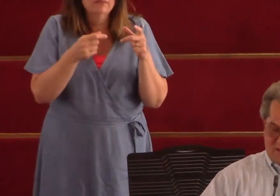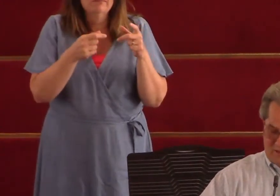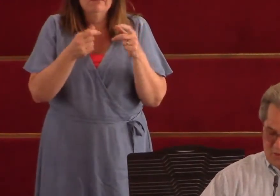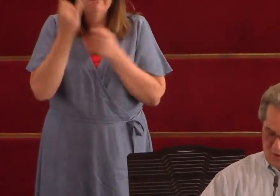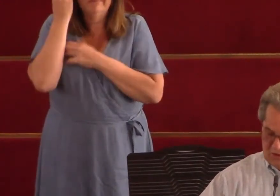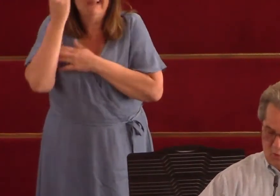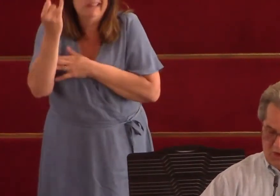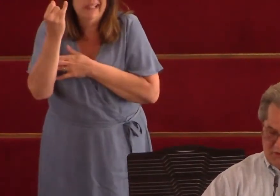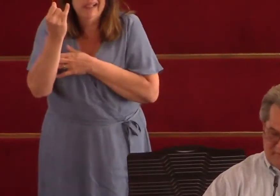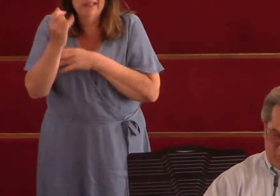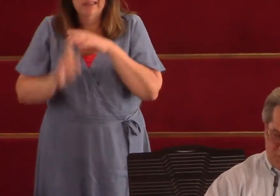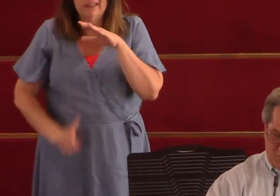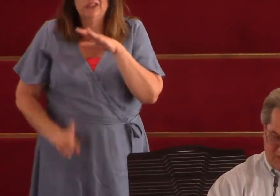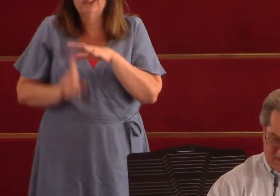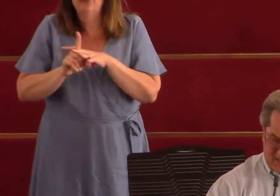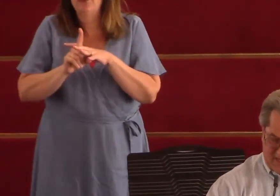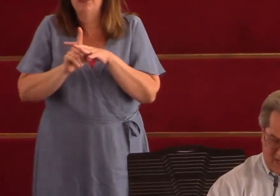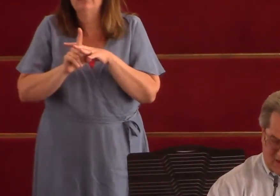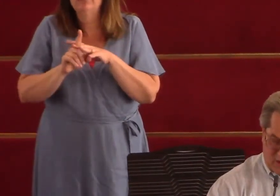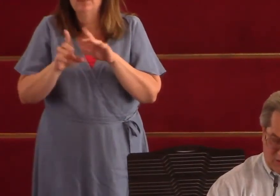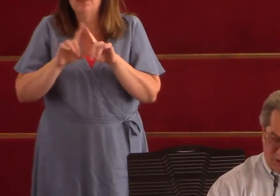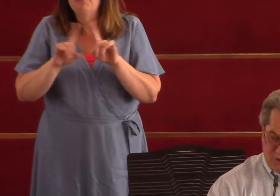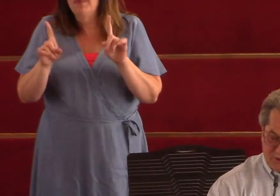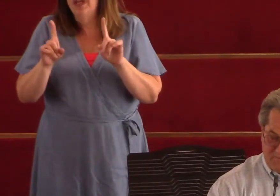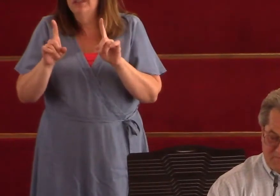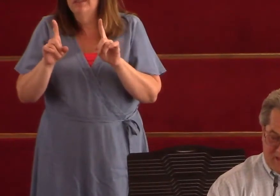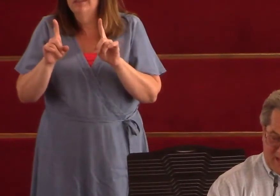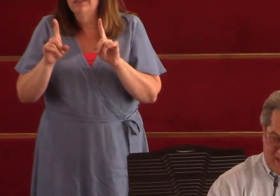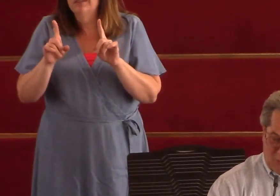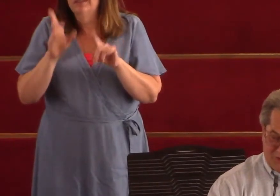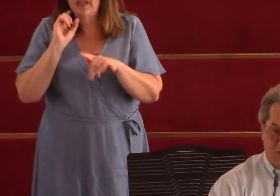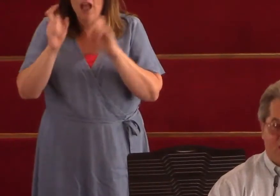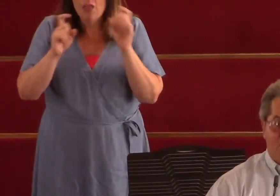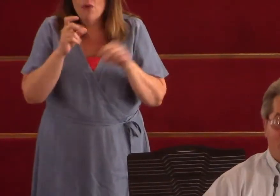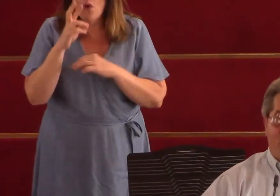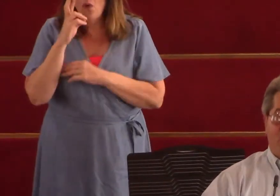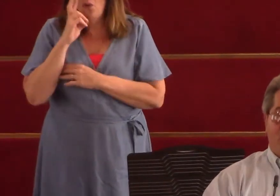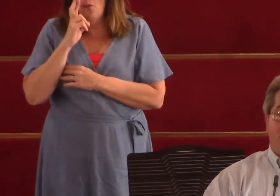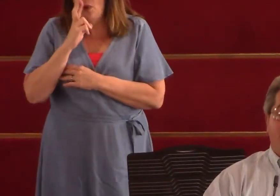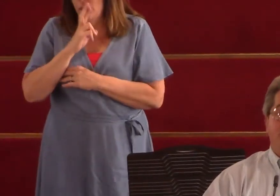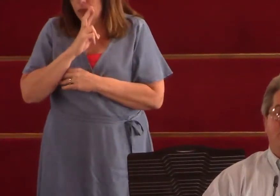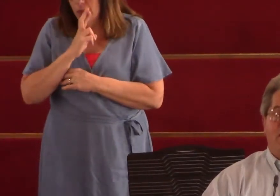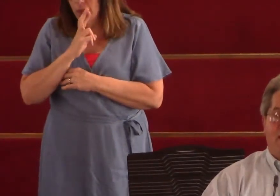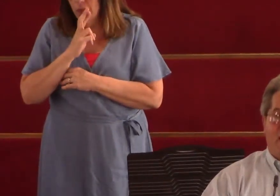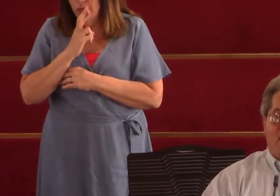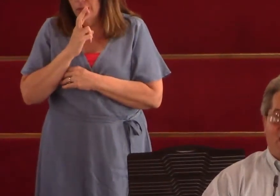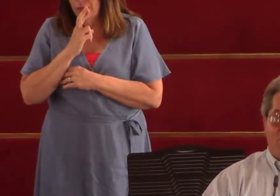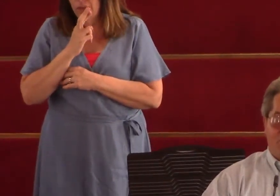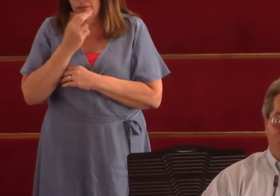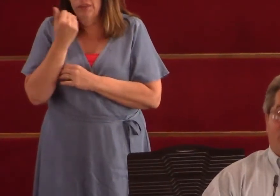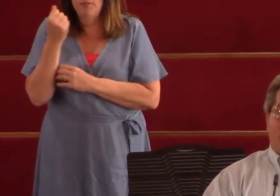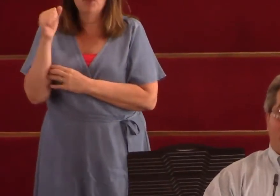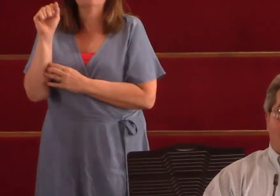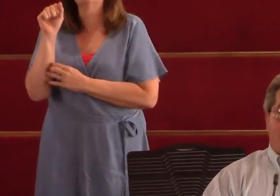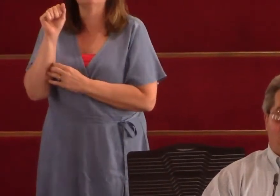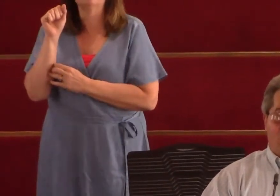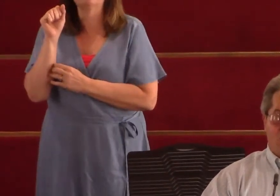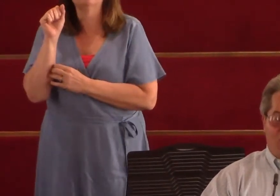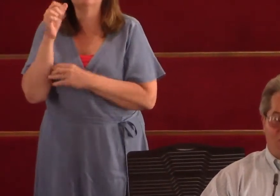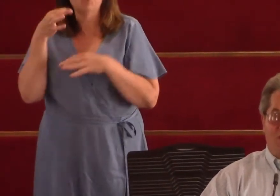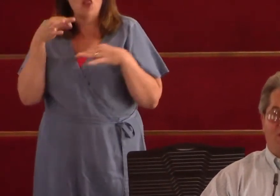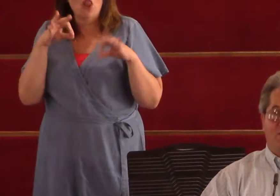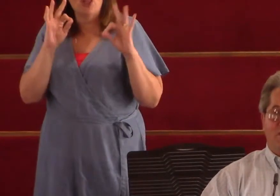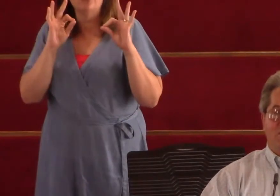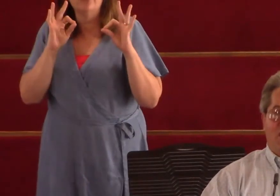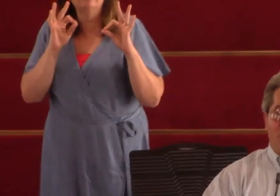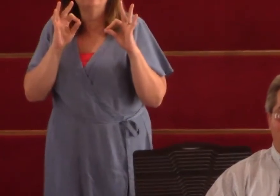roses to all you wonderful people at Kellogg Church. I want you to keep your head up and keep looking up, because